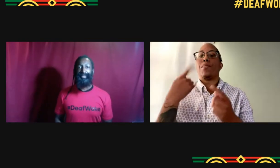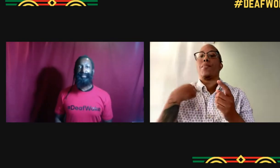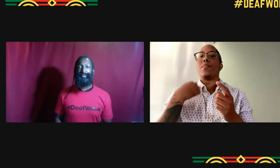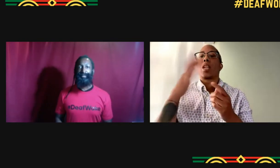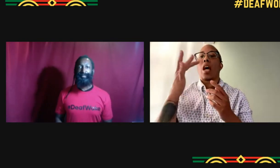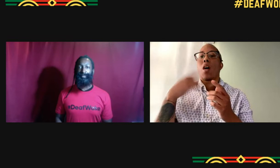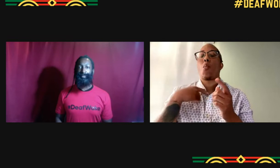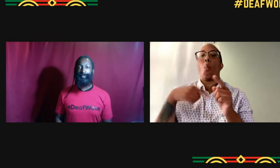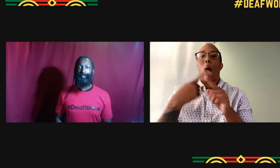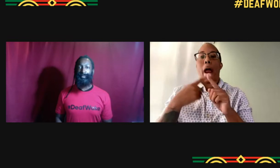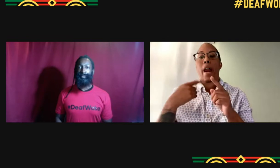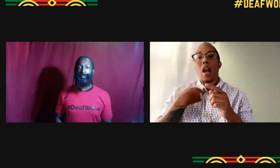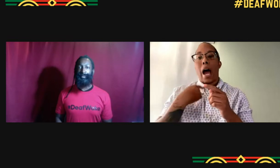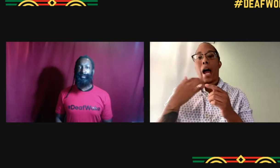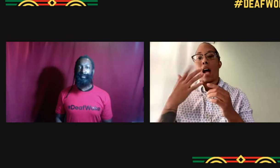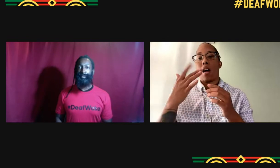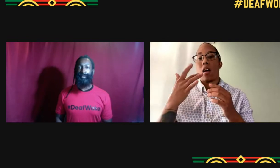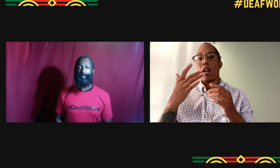moment?